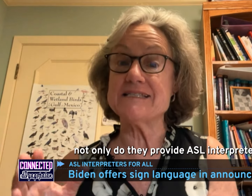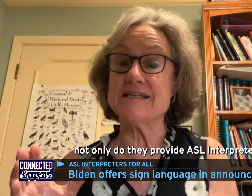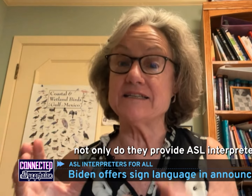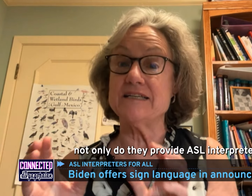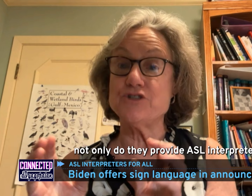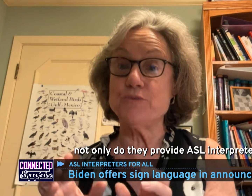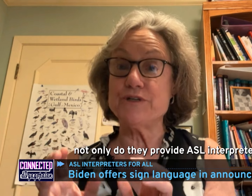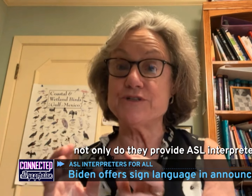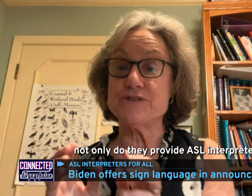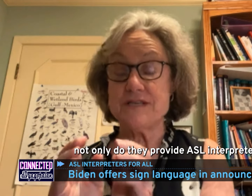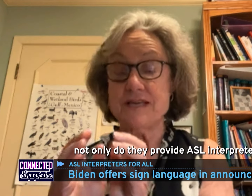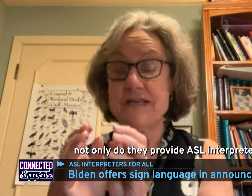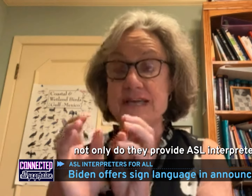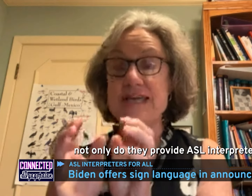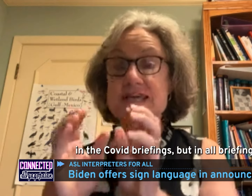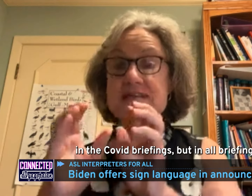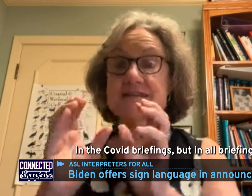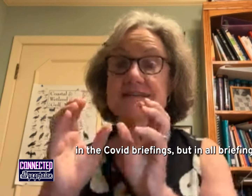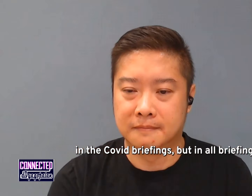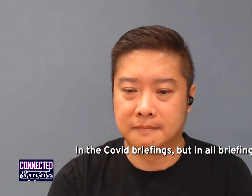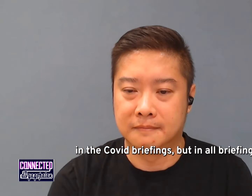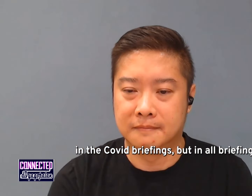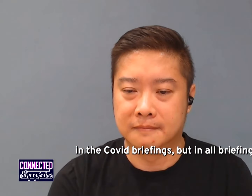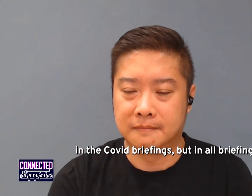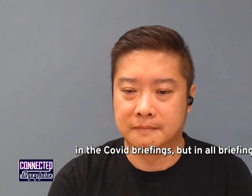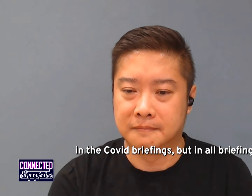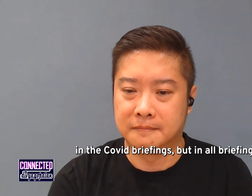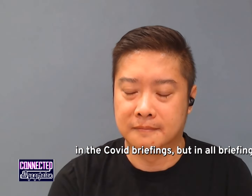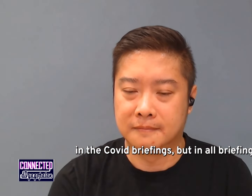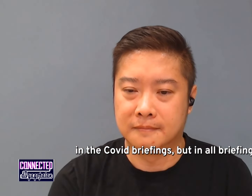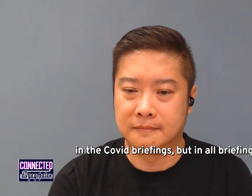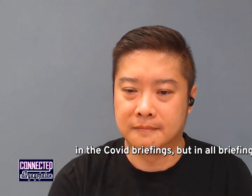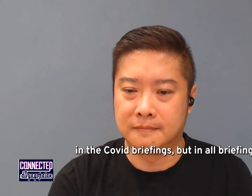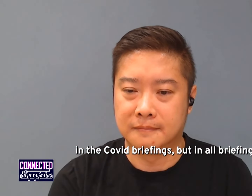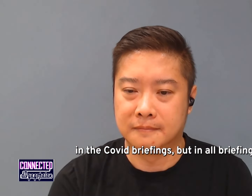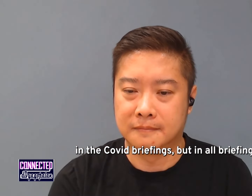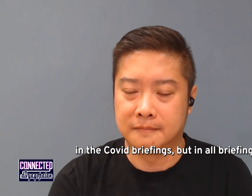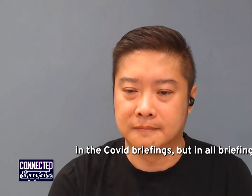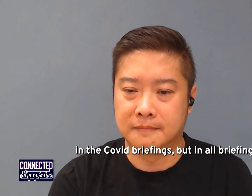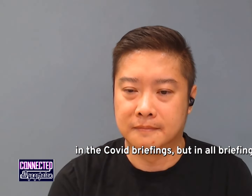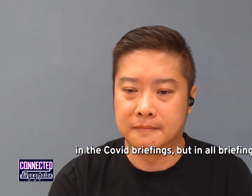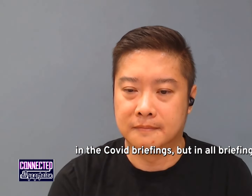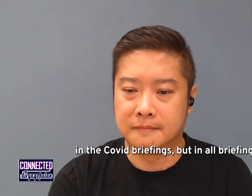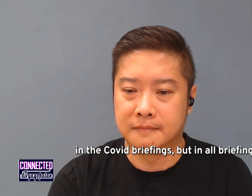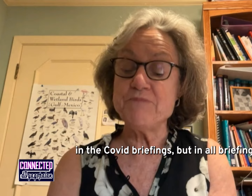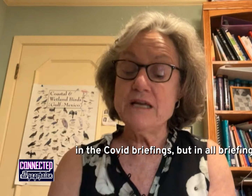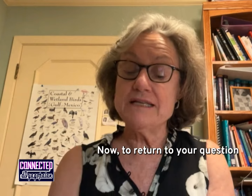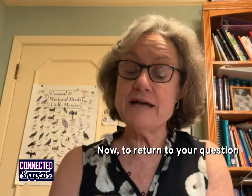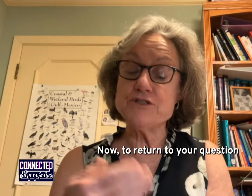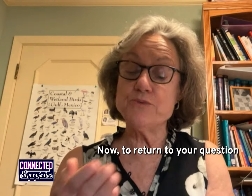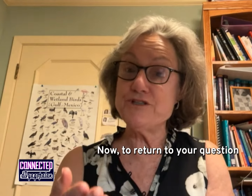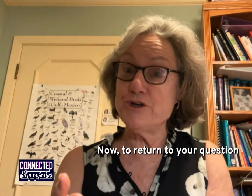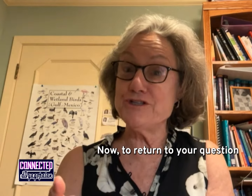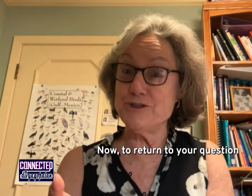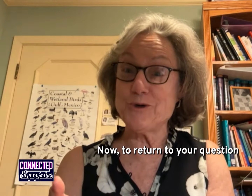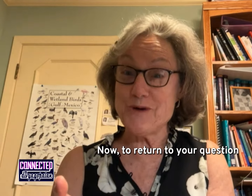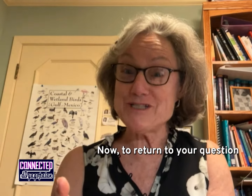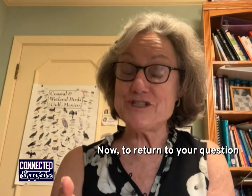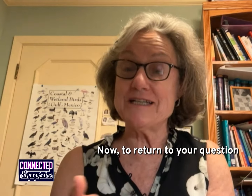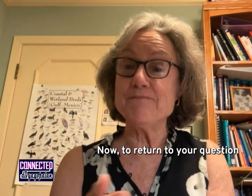ASL interpreters in the COVID briefings, but in all briefings. Now, to return to your question,